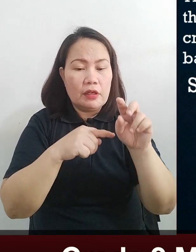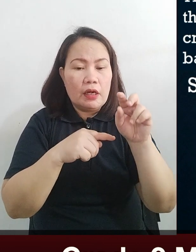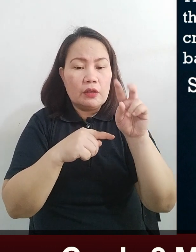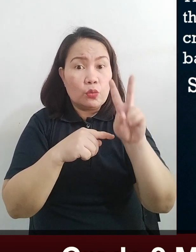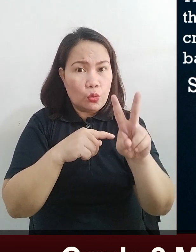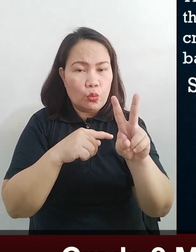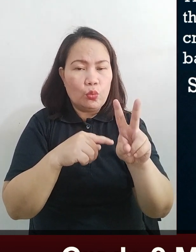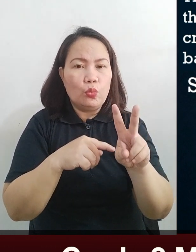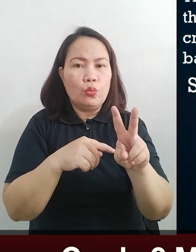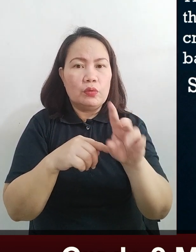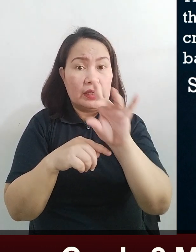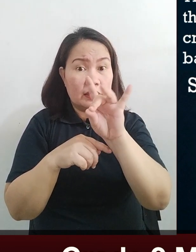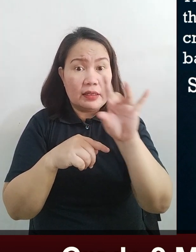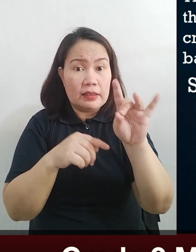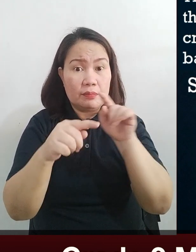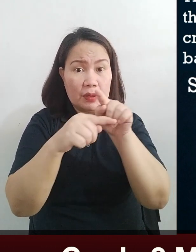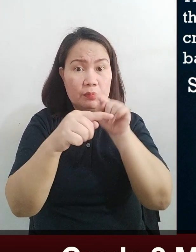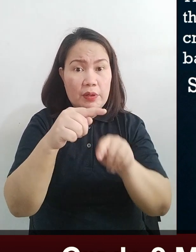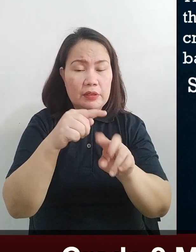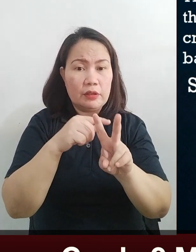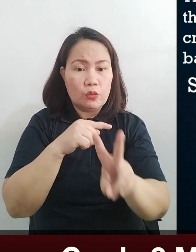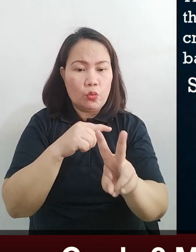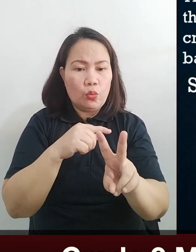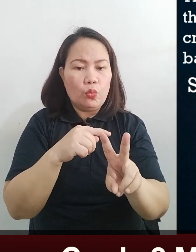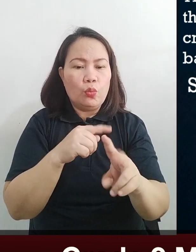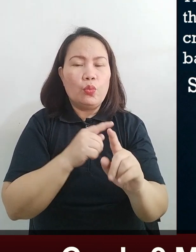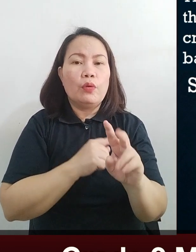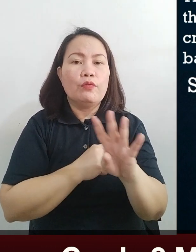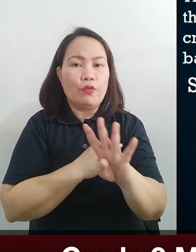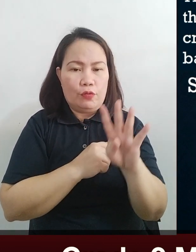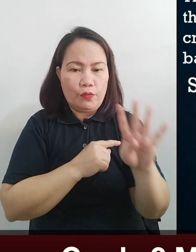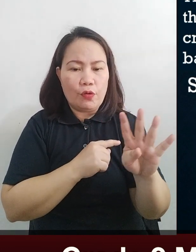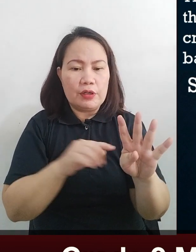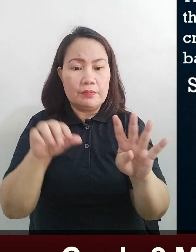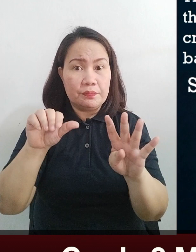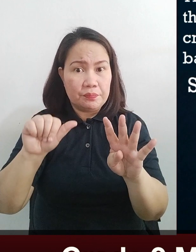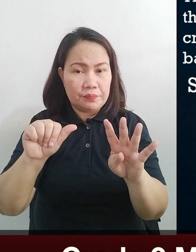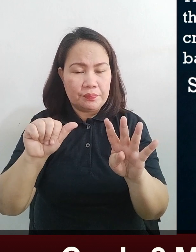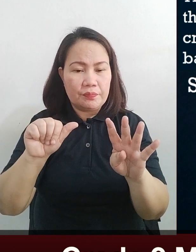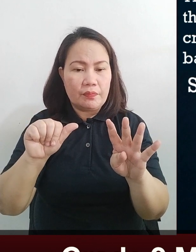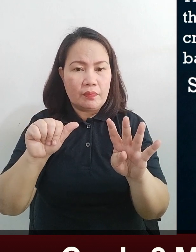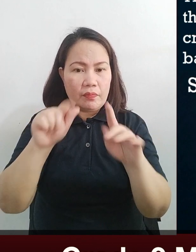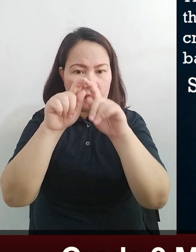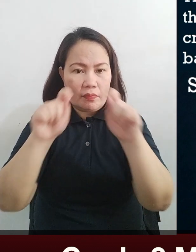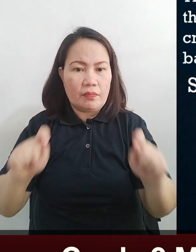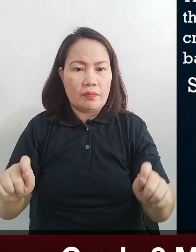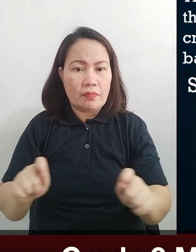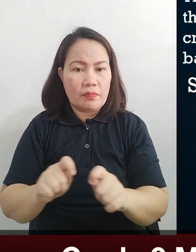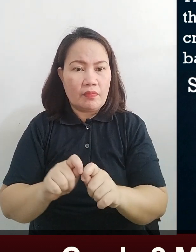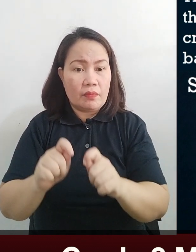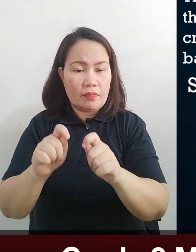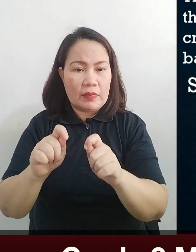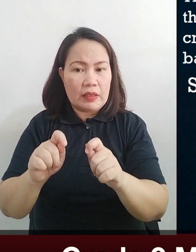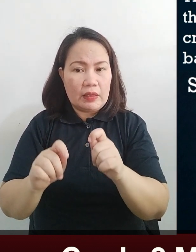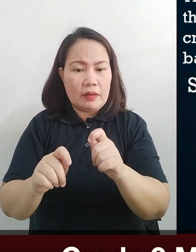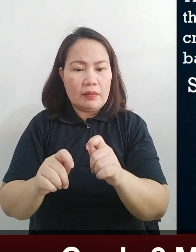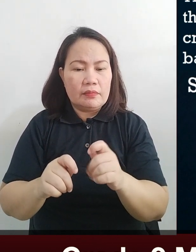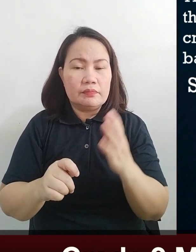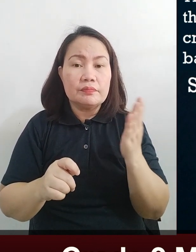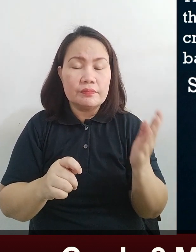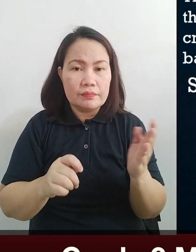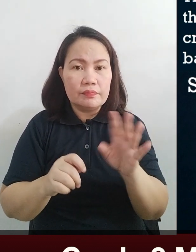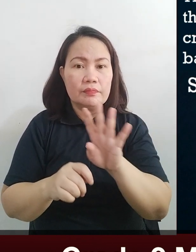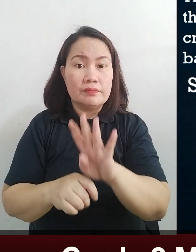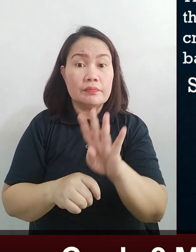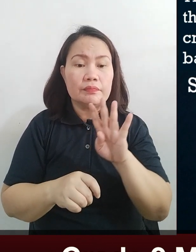44 square centimeter. So, the area of a triangle, if the base is 8 cm and the altitude is